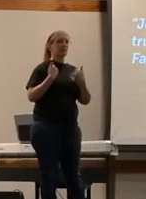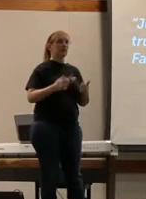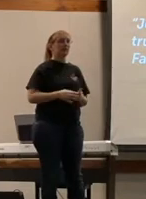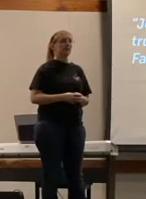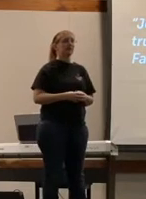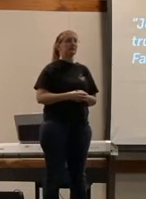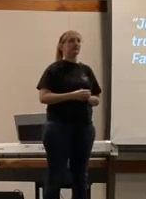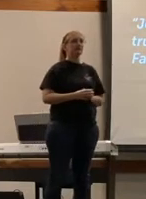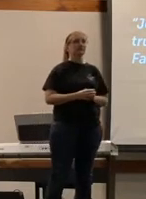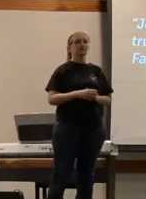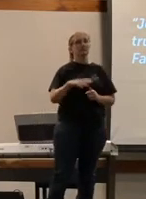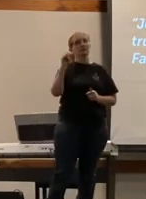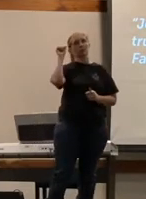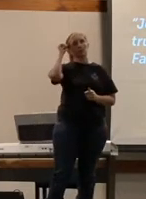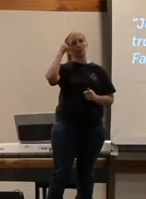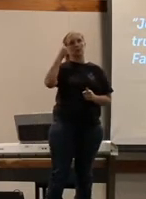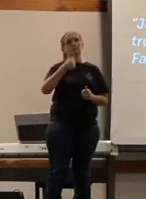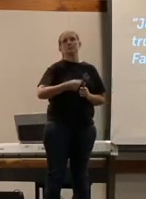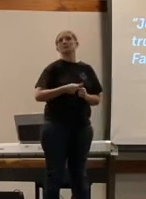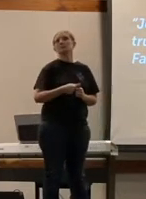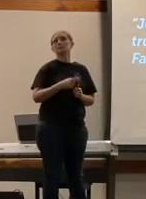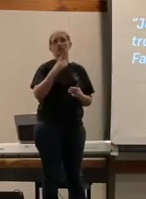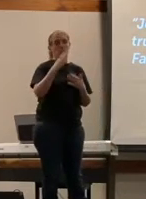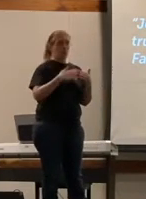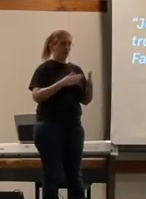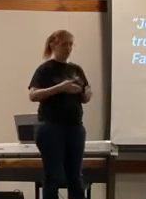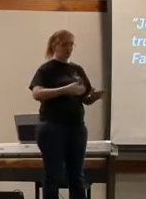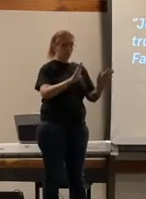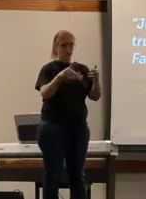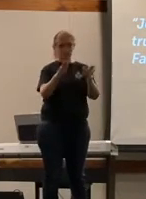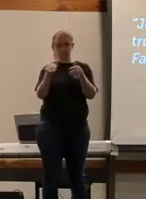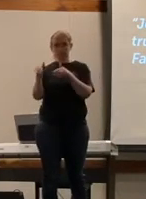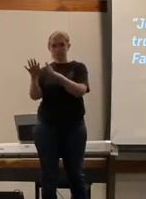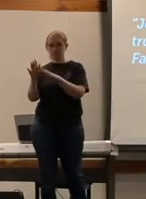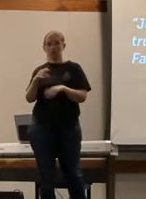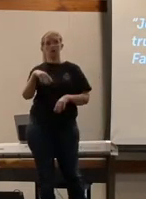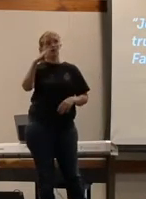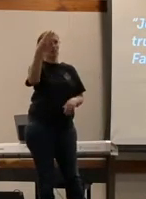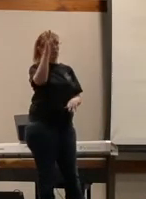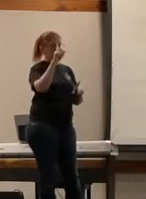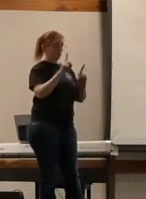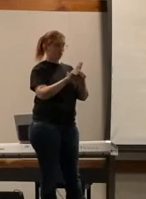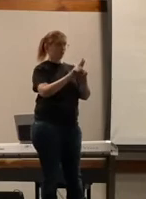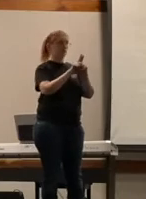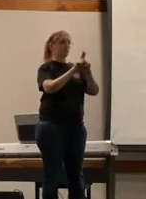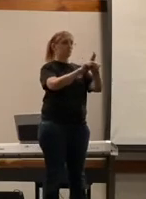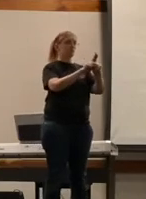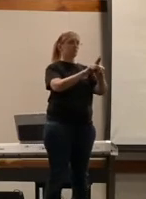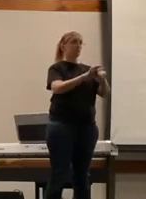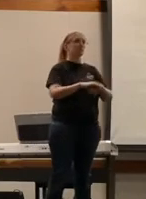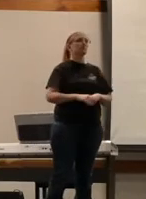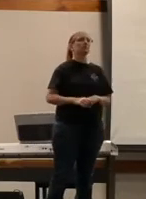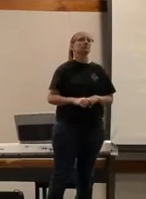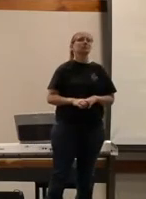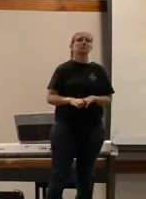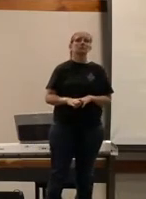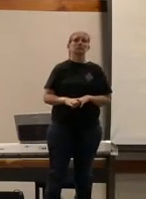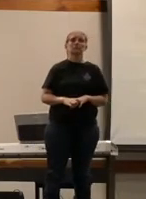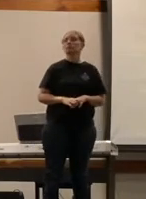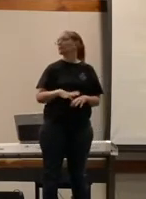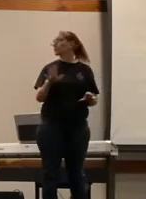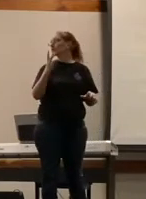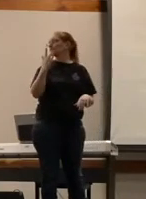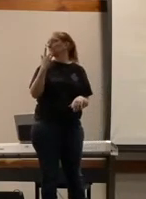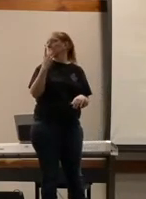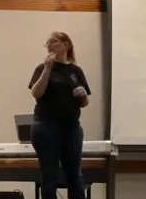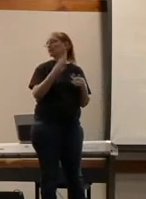the life. Remember, whatever street you're walking on, God is walking with you. Will you do me a favor,